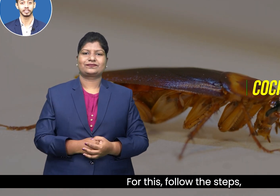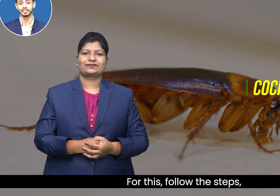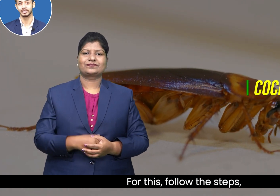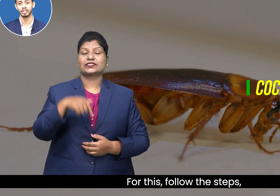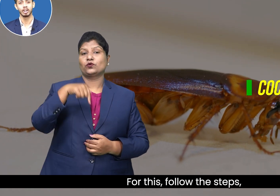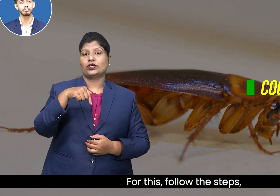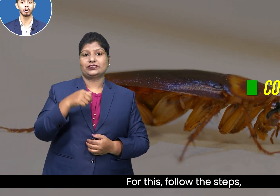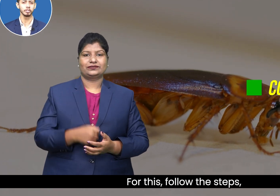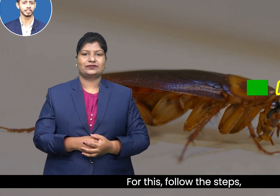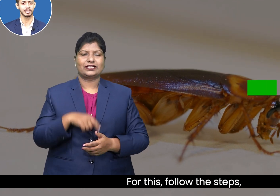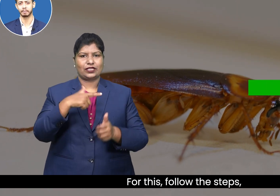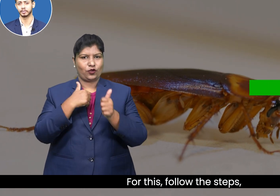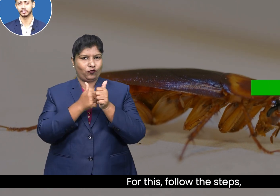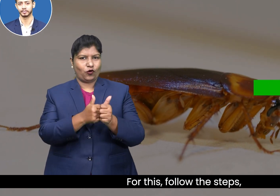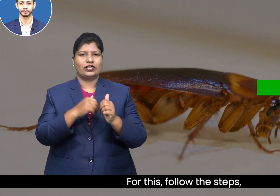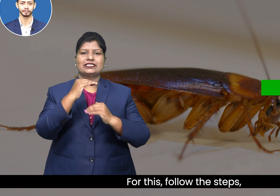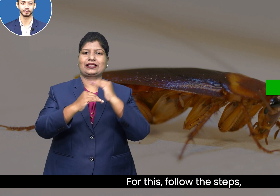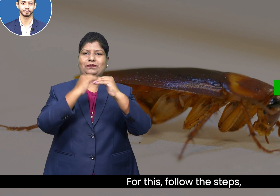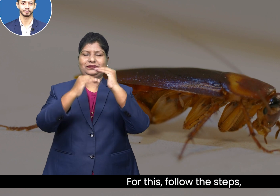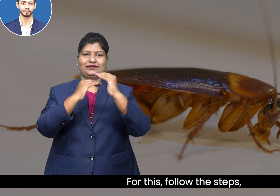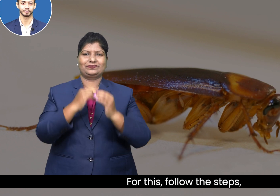For this, follow the steps.